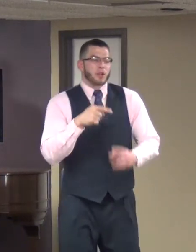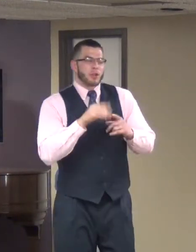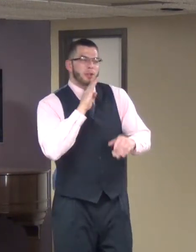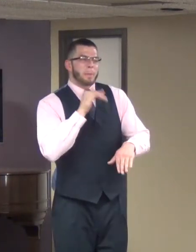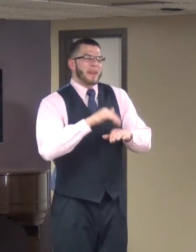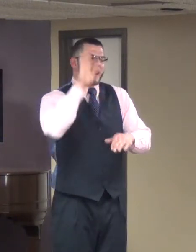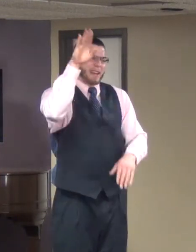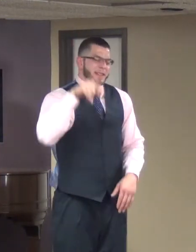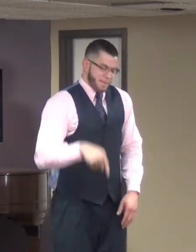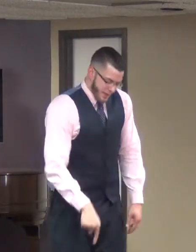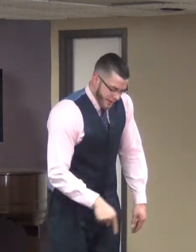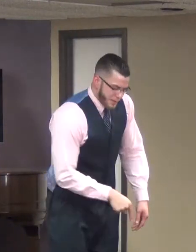to be at his feet.